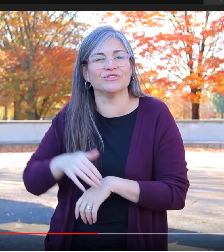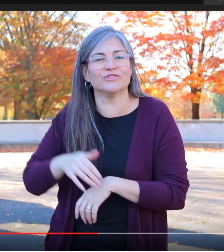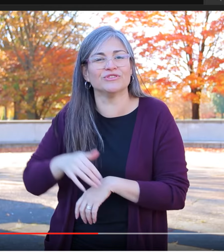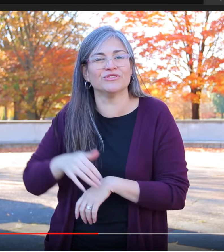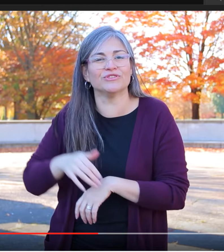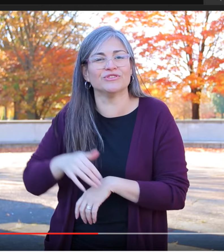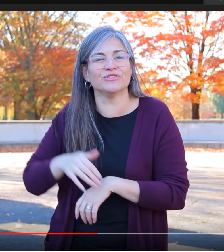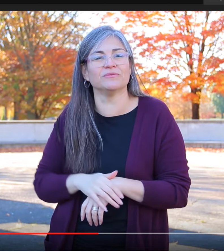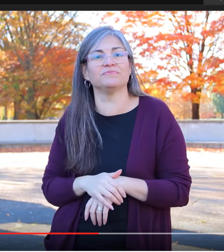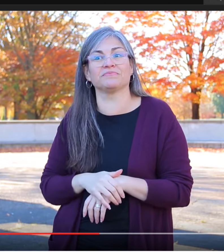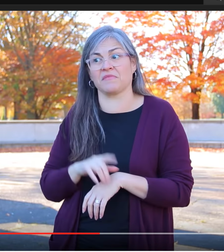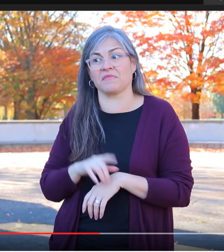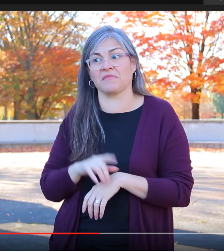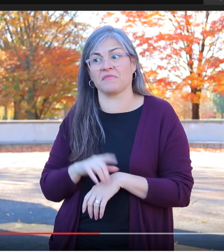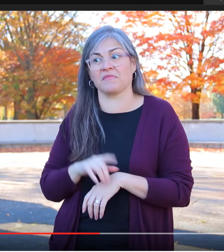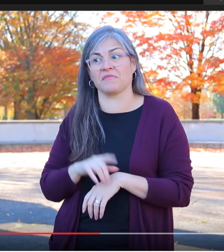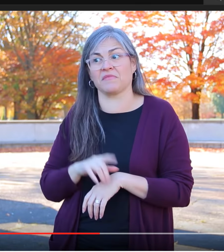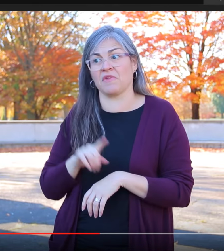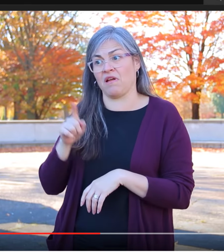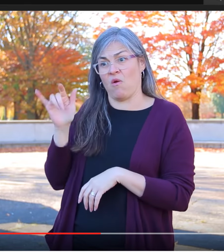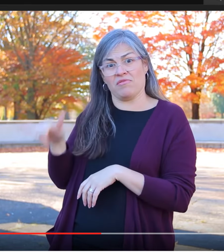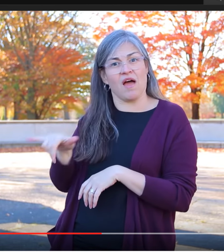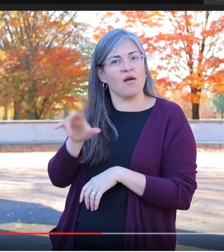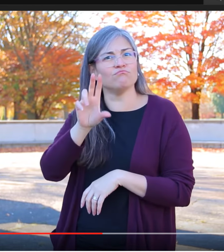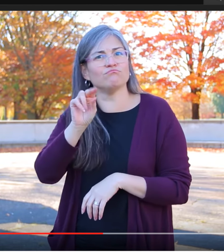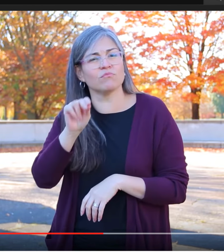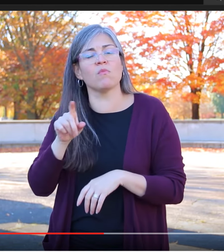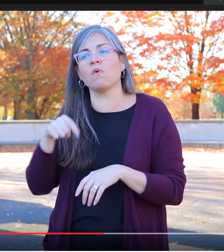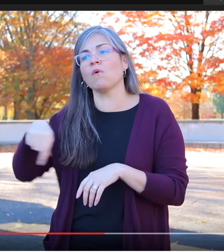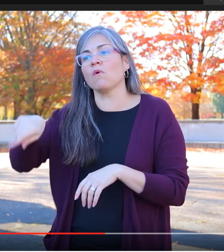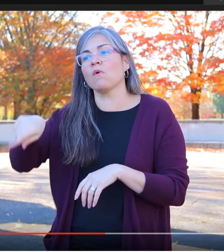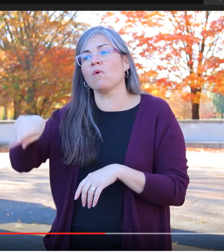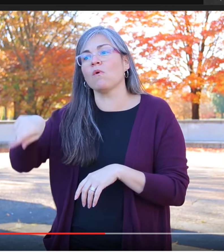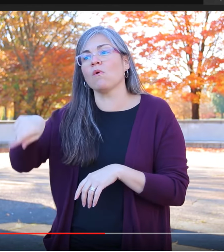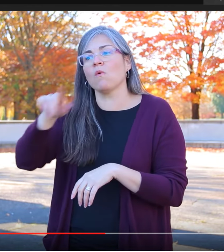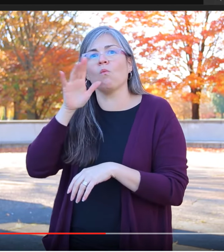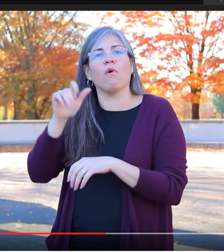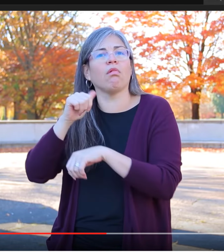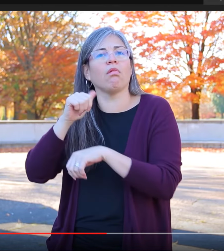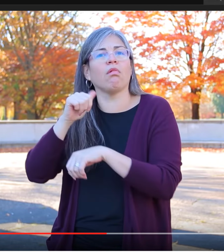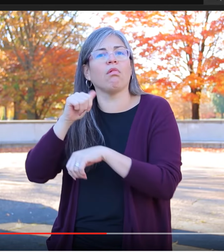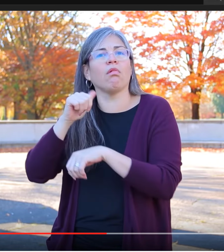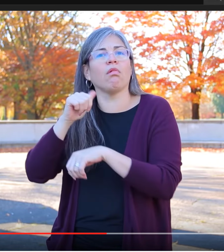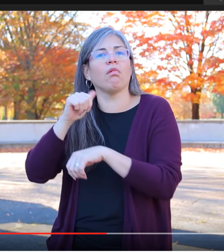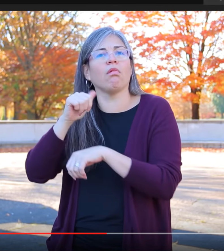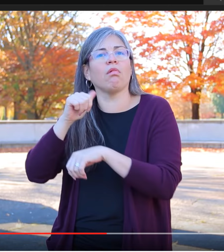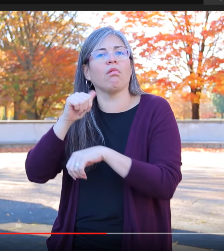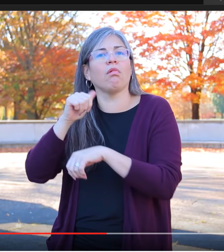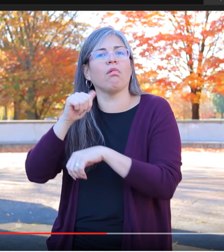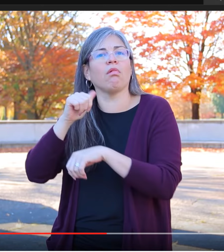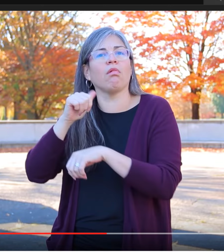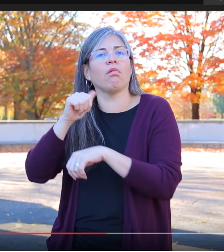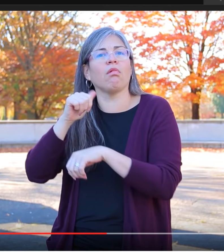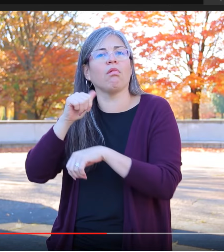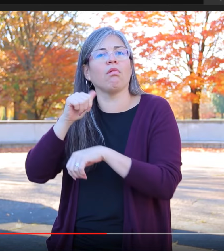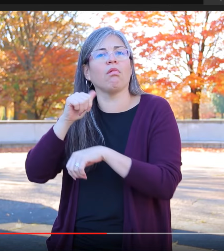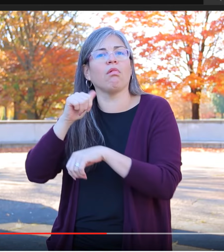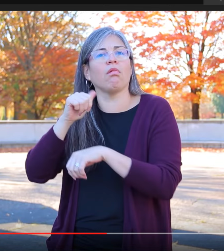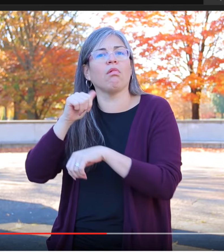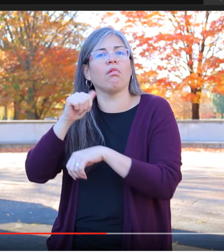for themselves. They can visualize the future for themselves. Not only that, she says only that. No. So not